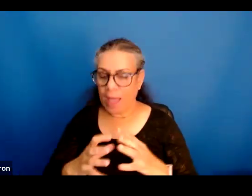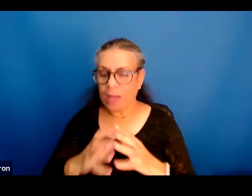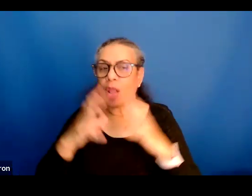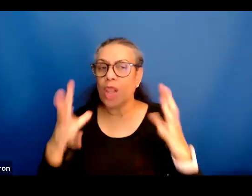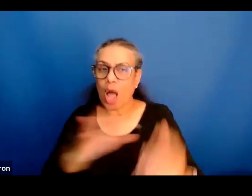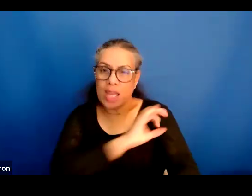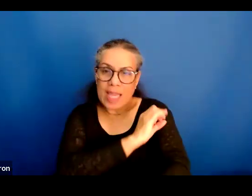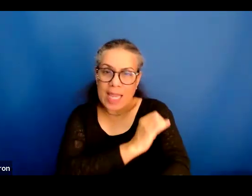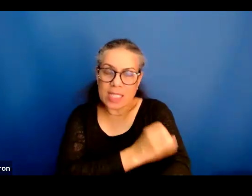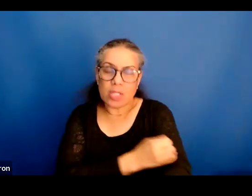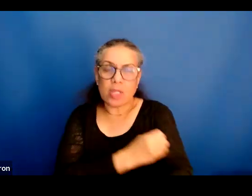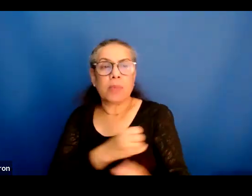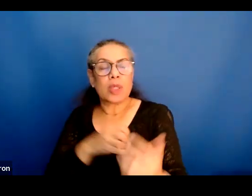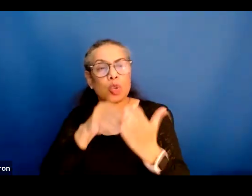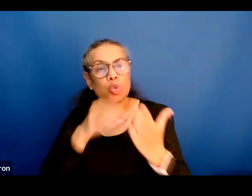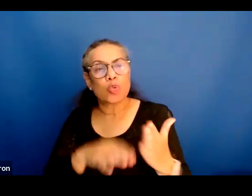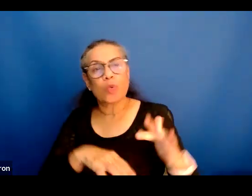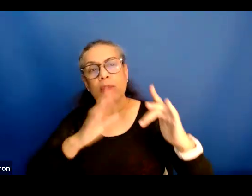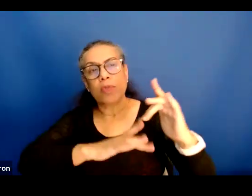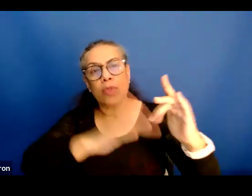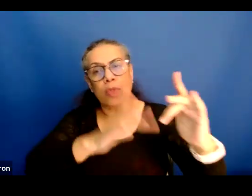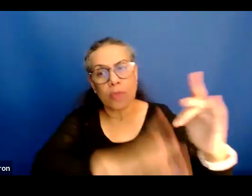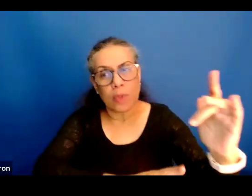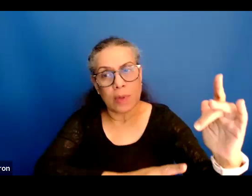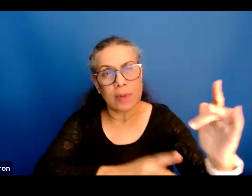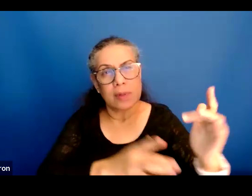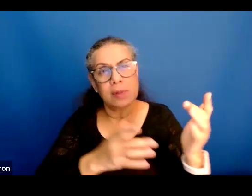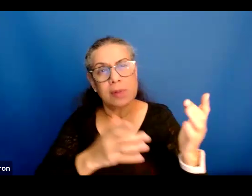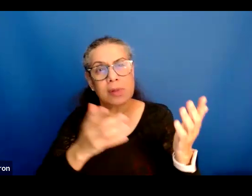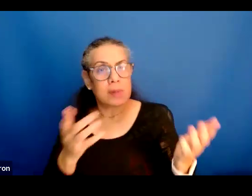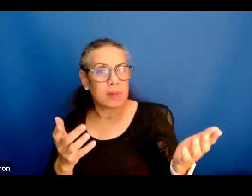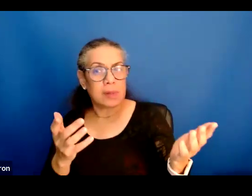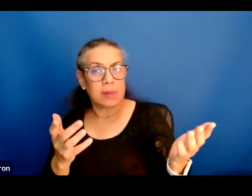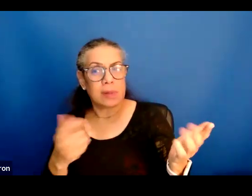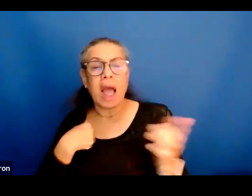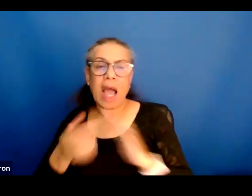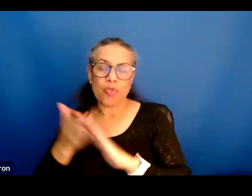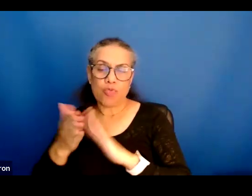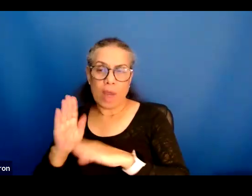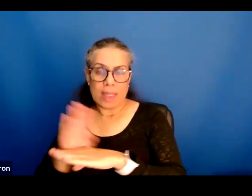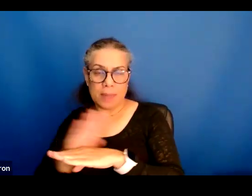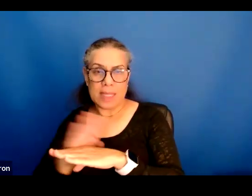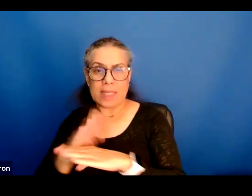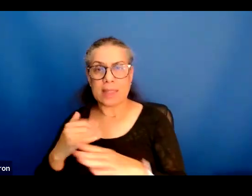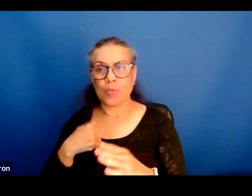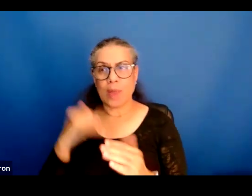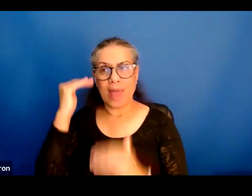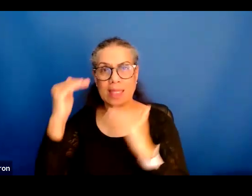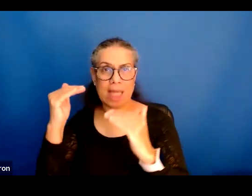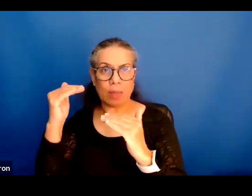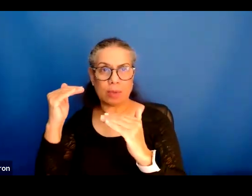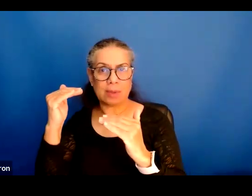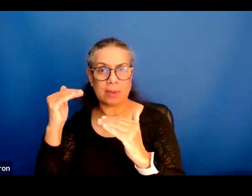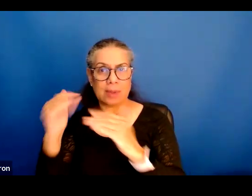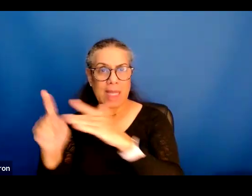talking about chronic absenteeism for our students. So, I run a business. So in my head, I think adult attendance is connected to